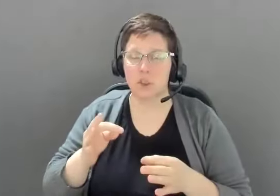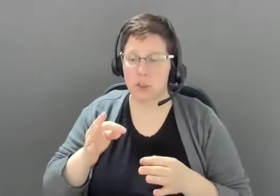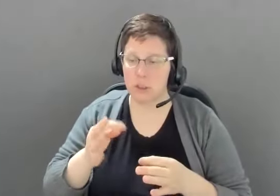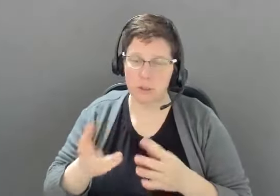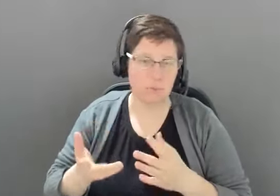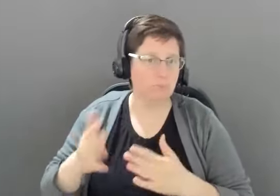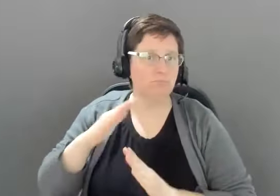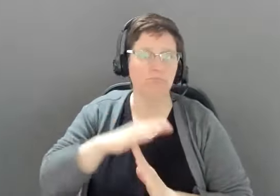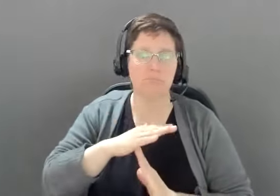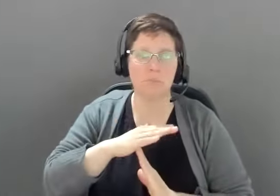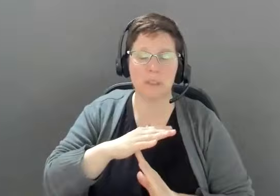Acknowledging their experience,